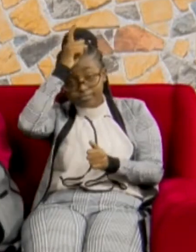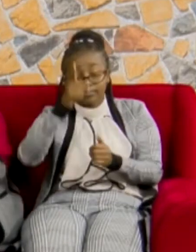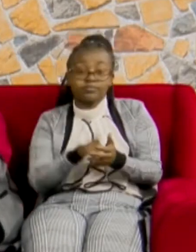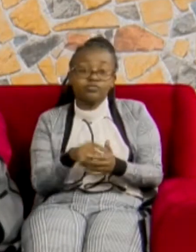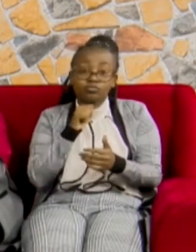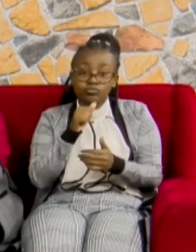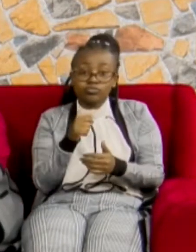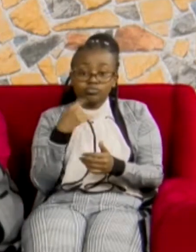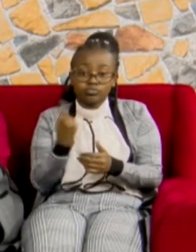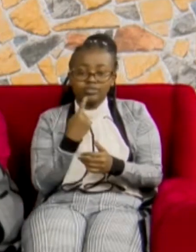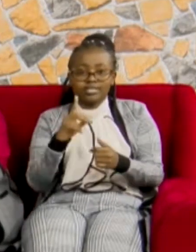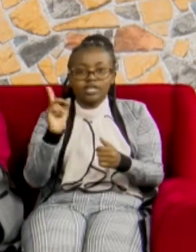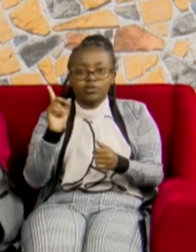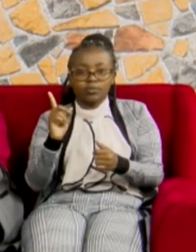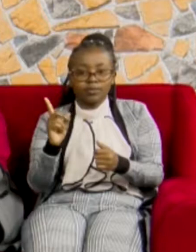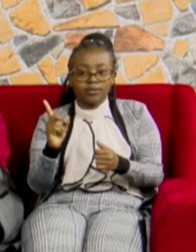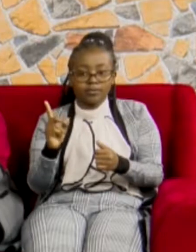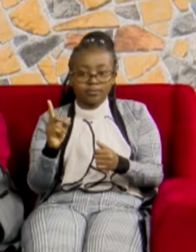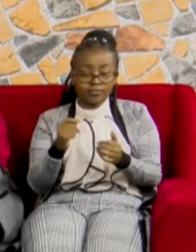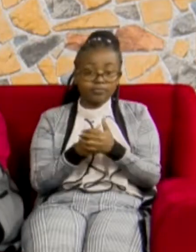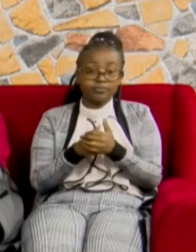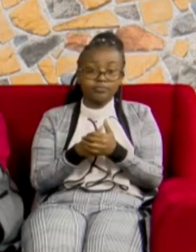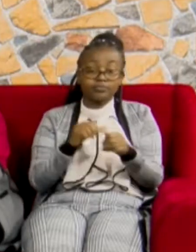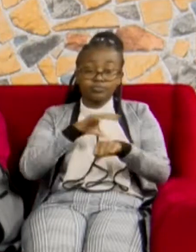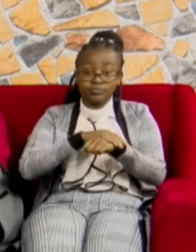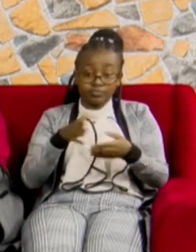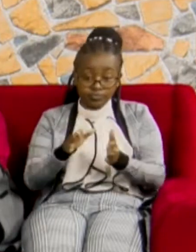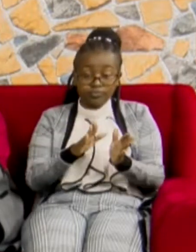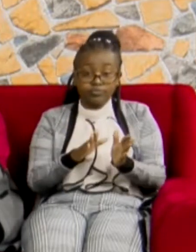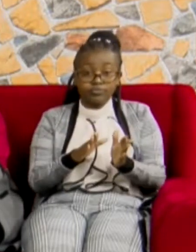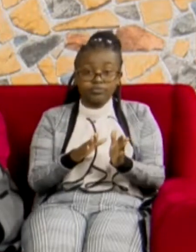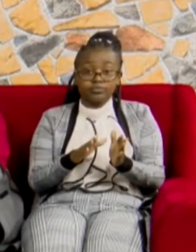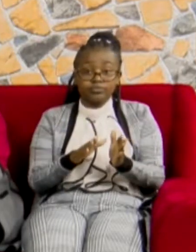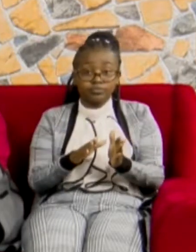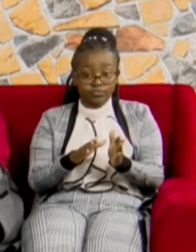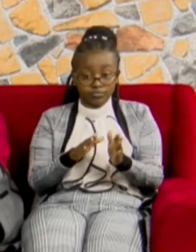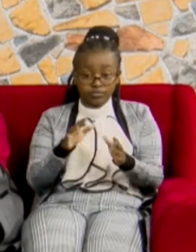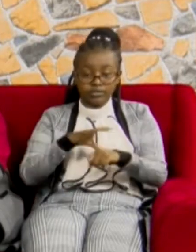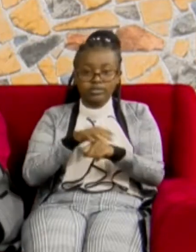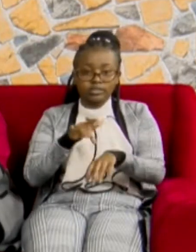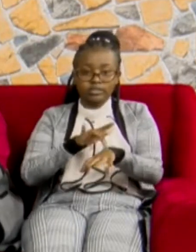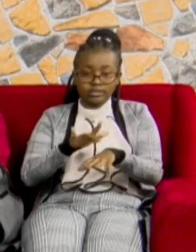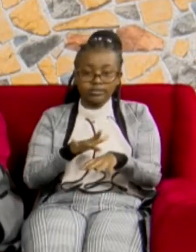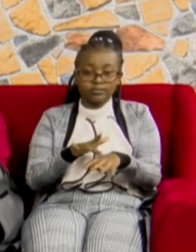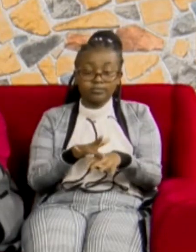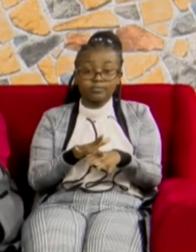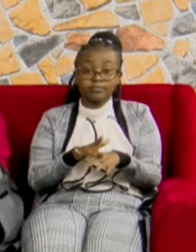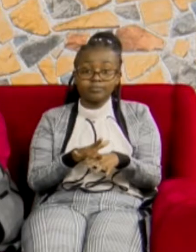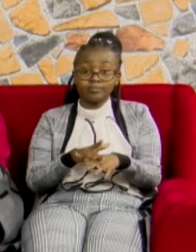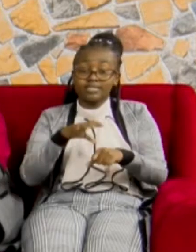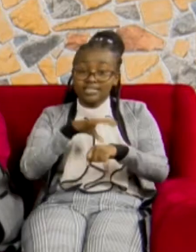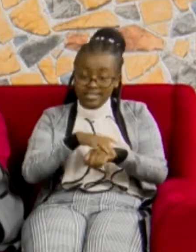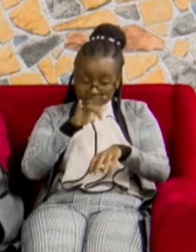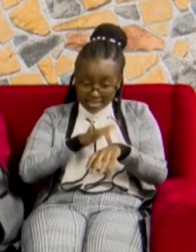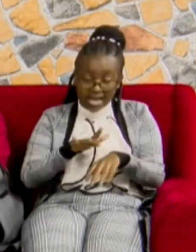Yes, not just in Nairobi. So the goal is to find ways to catch these children early. So the trick is in getting